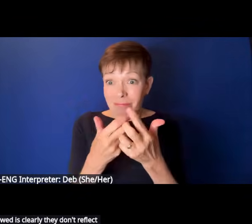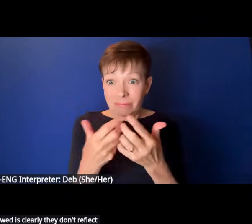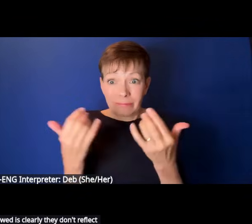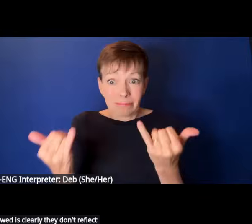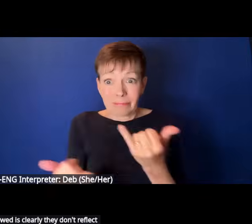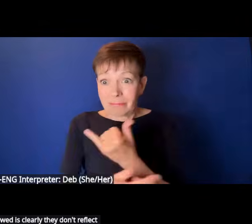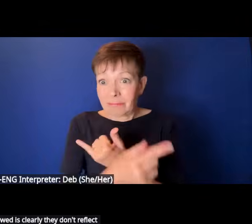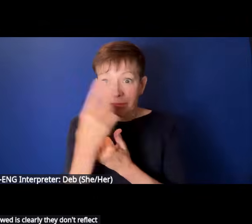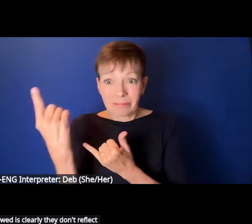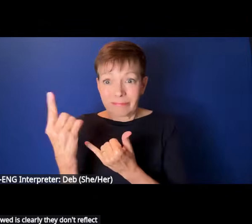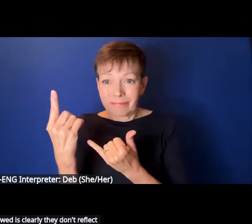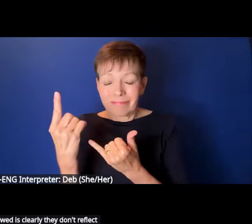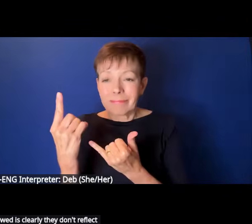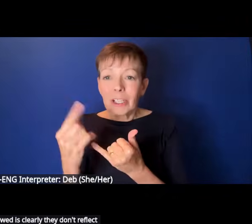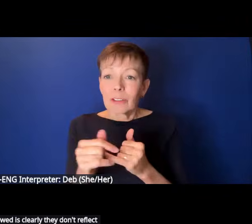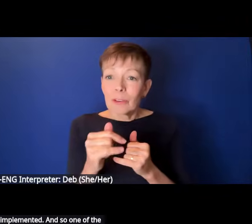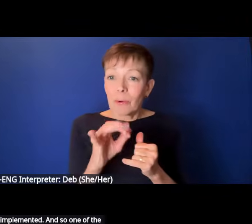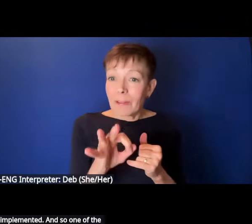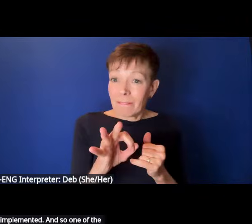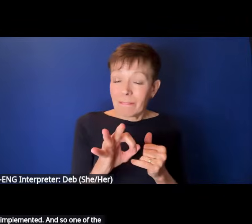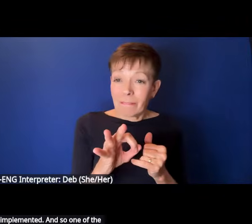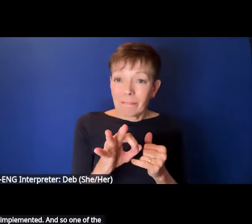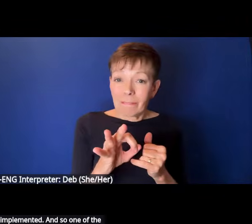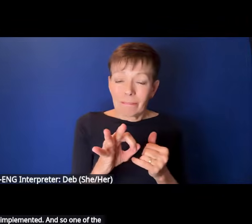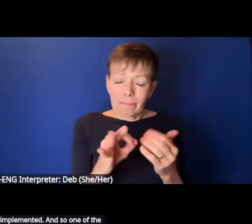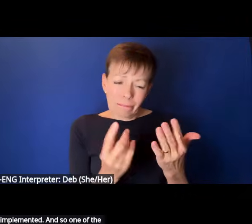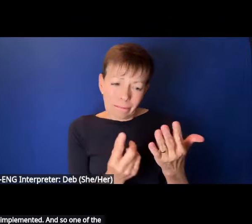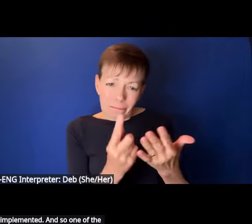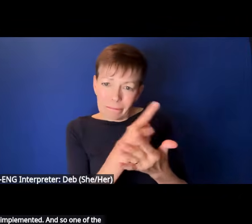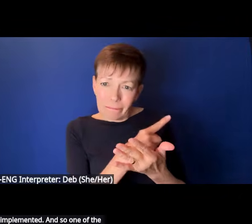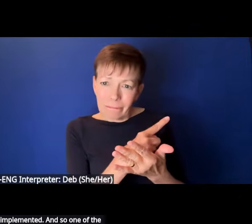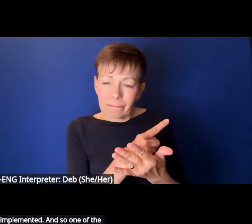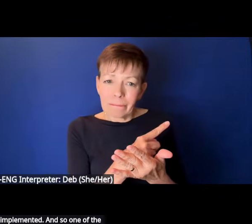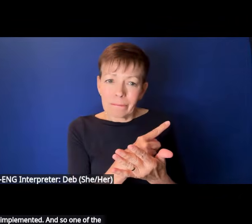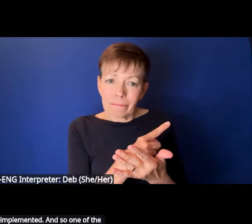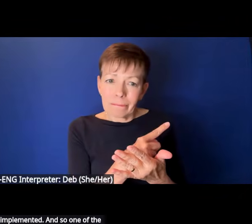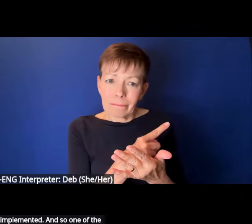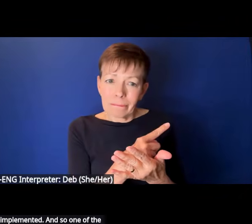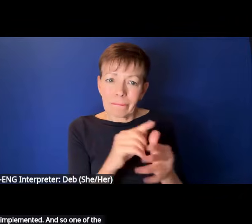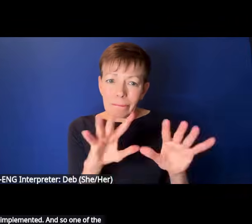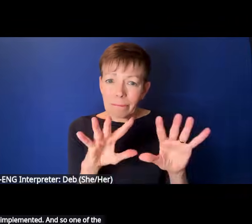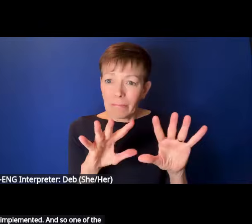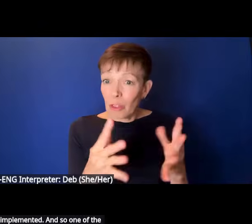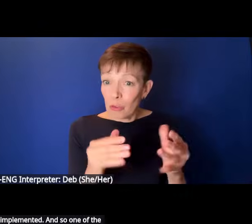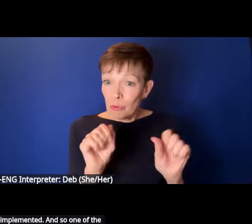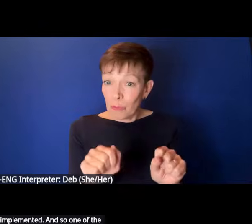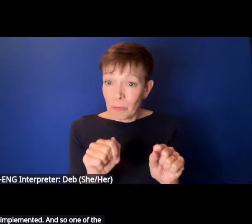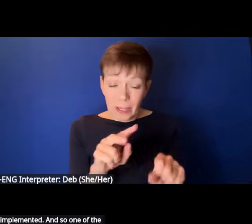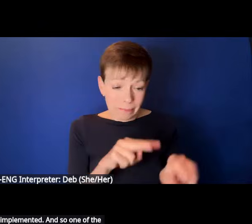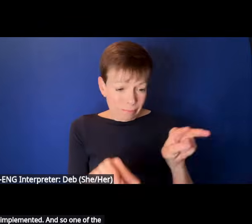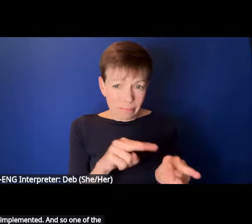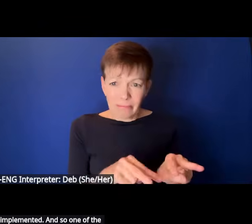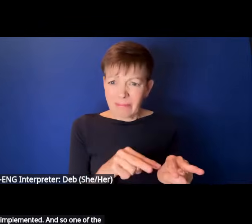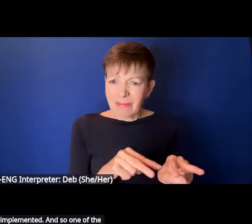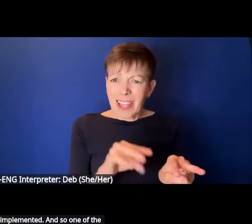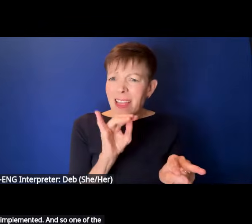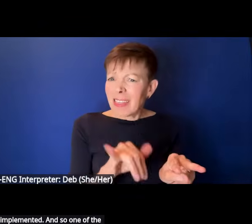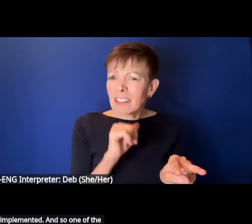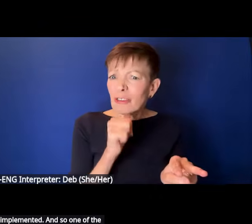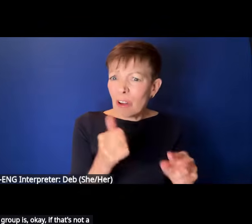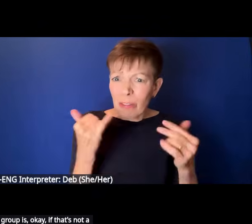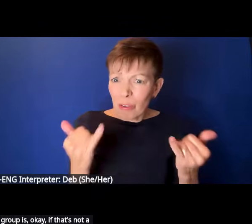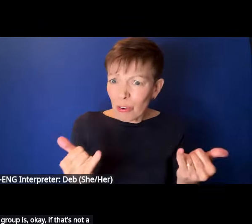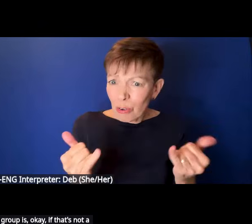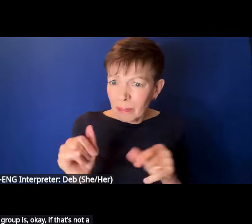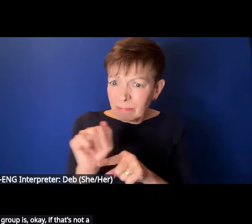And so one of the things that can be reviewed is, like as a group, is, okay, if that's not the current practice, what is the current